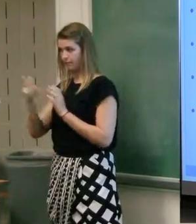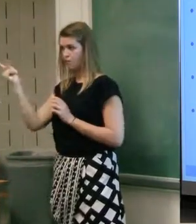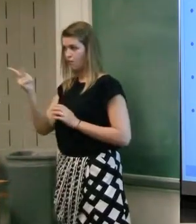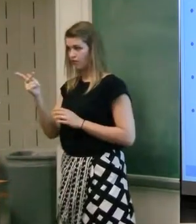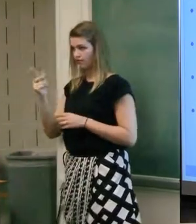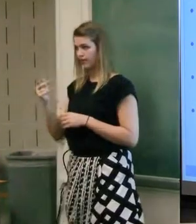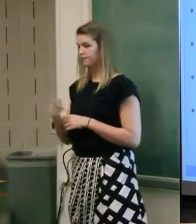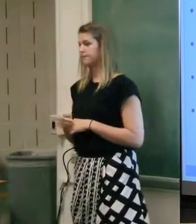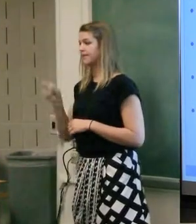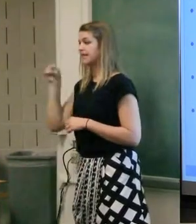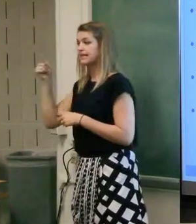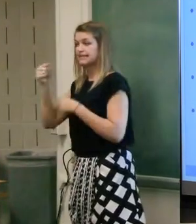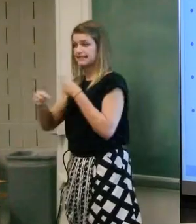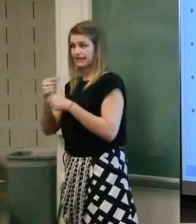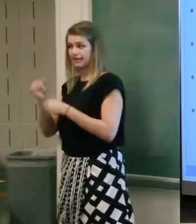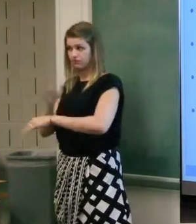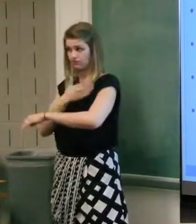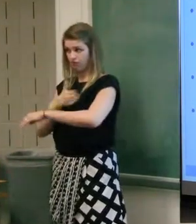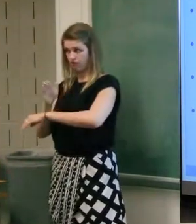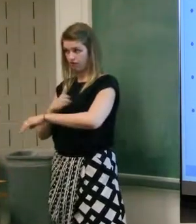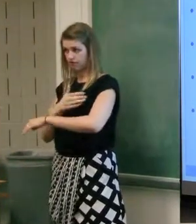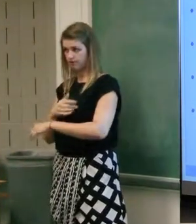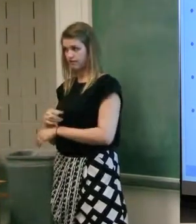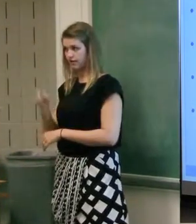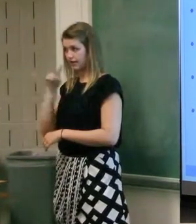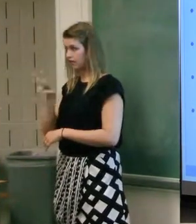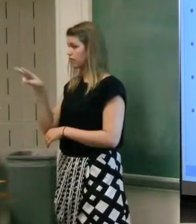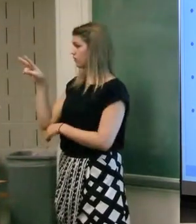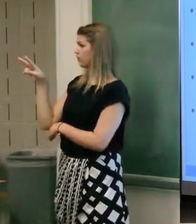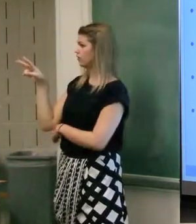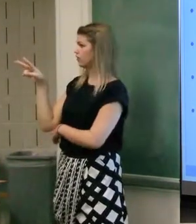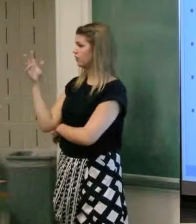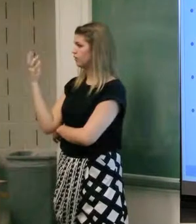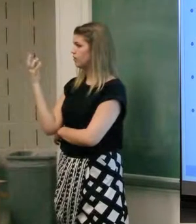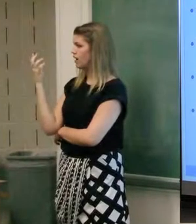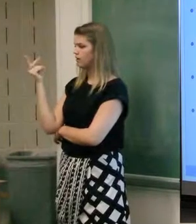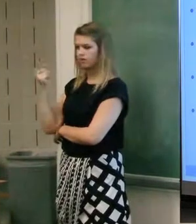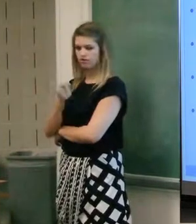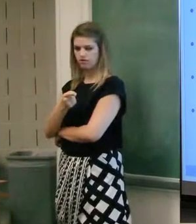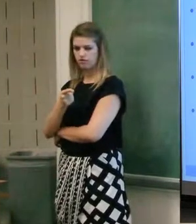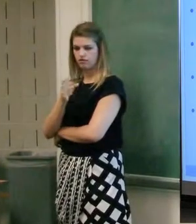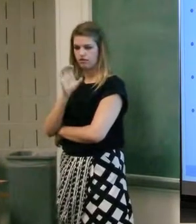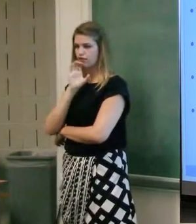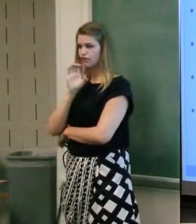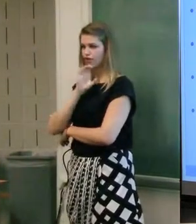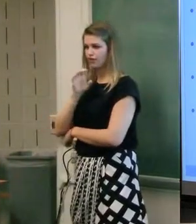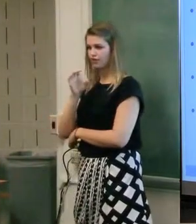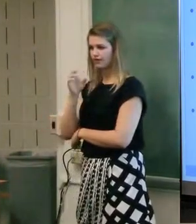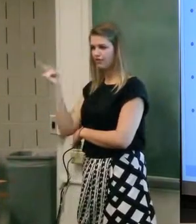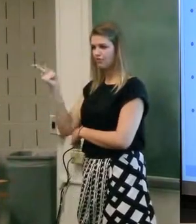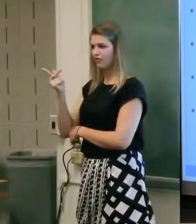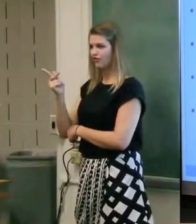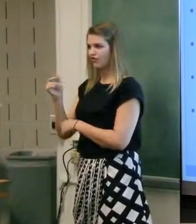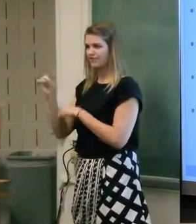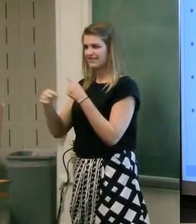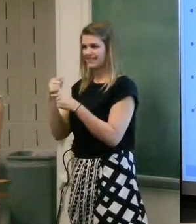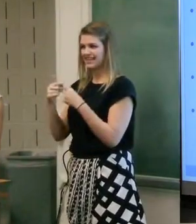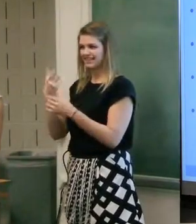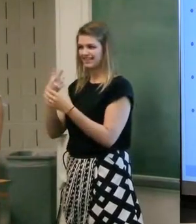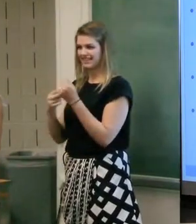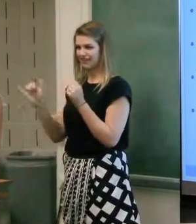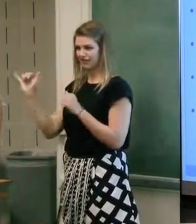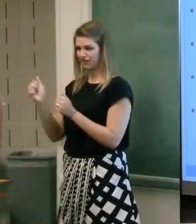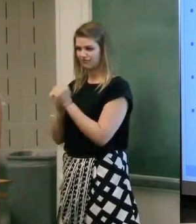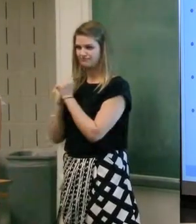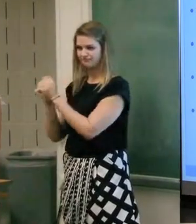sign a song. And I looked behind me, and I saw Chloe signing along with her brother. And I thought that was the